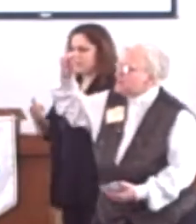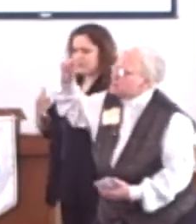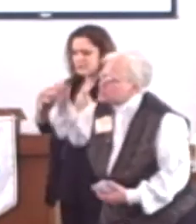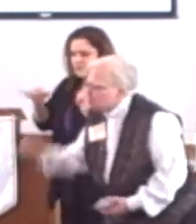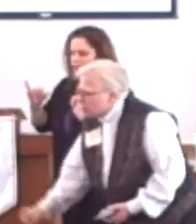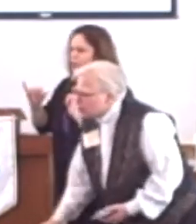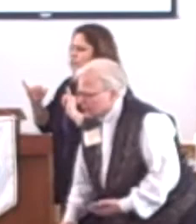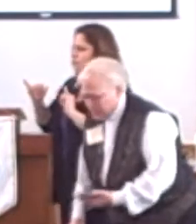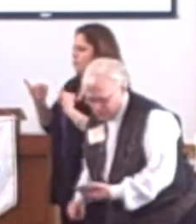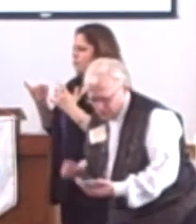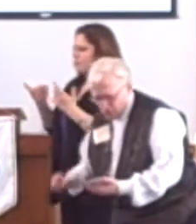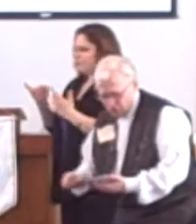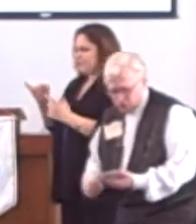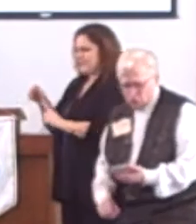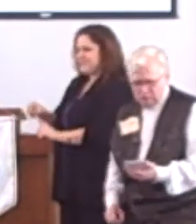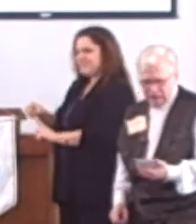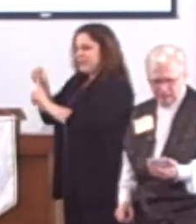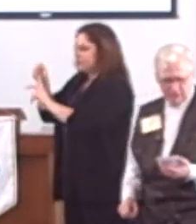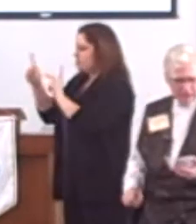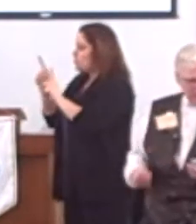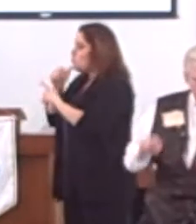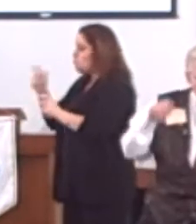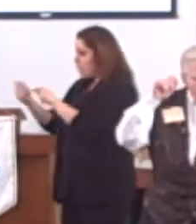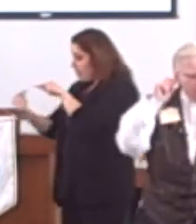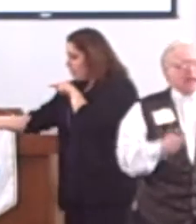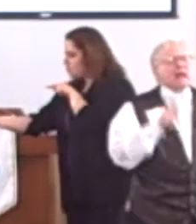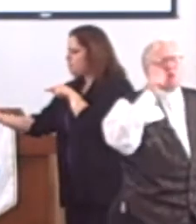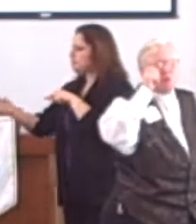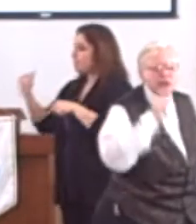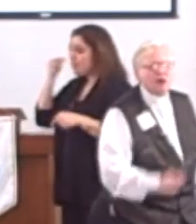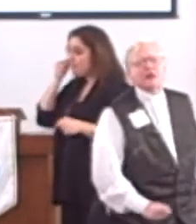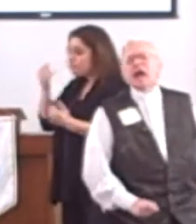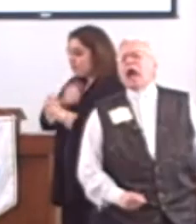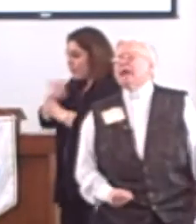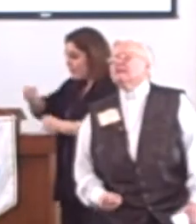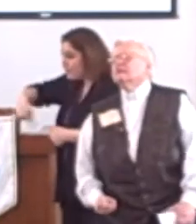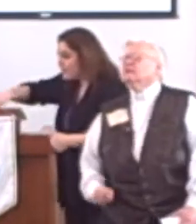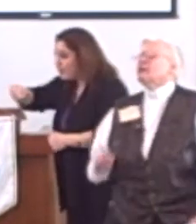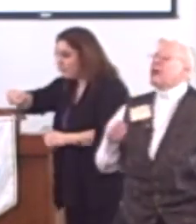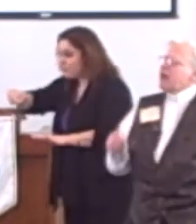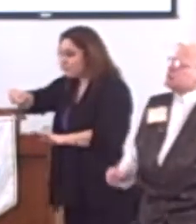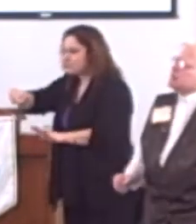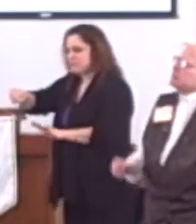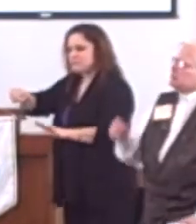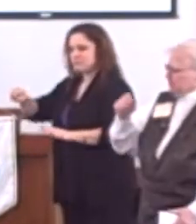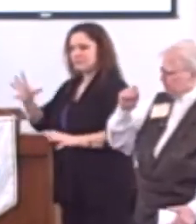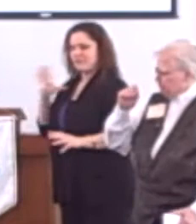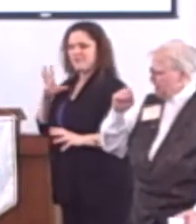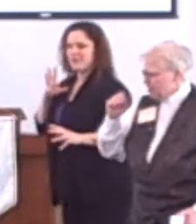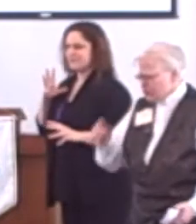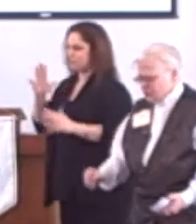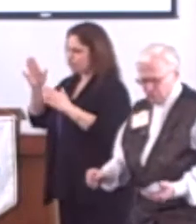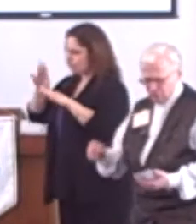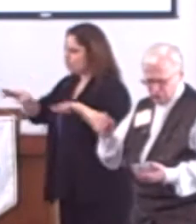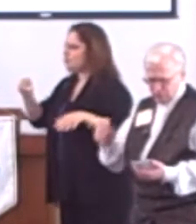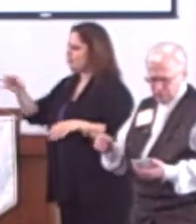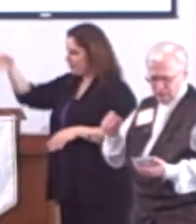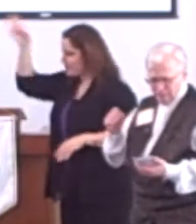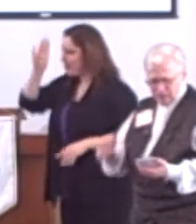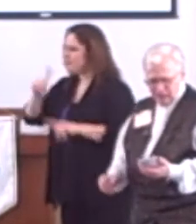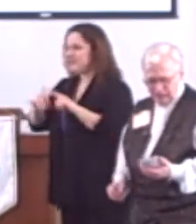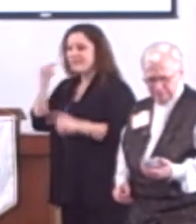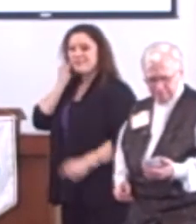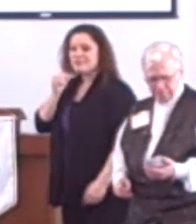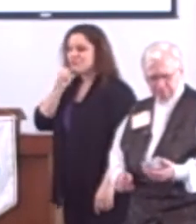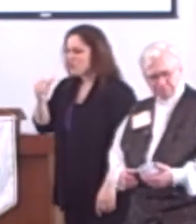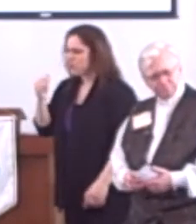enemies, maybe especially those who are enemies, then we are not acting as true children